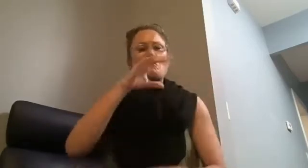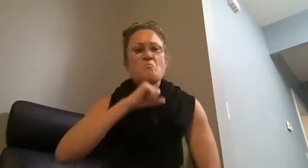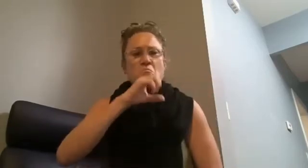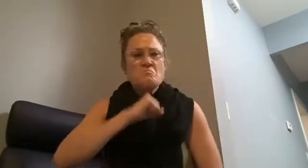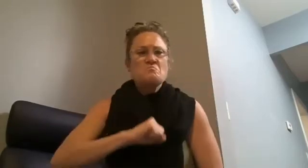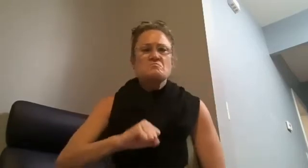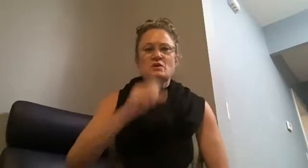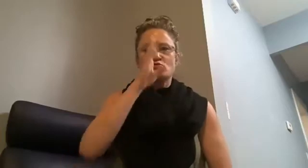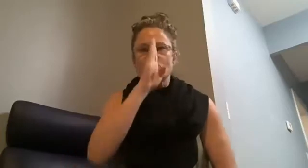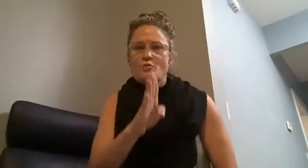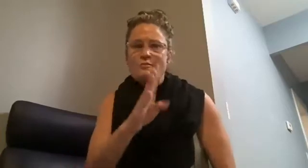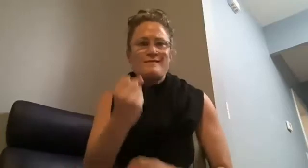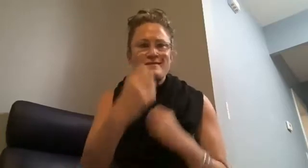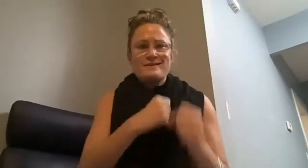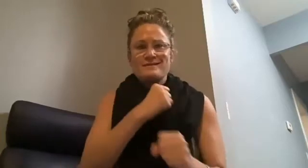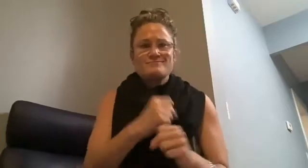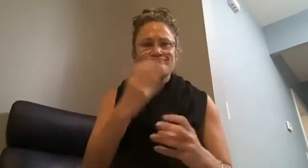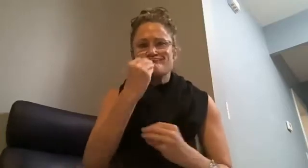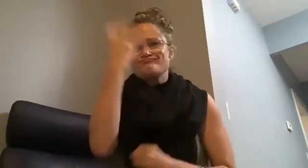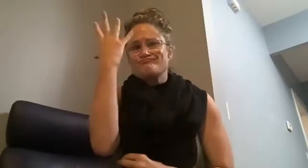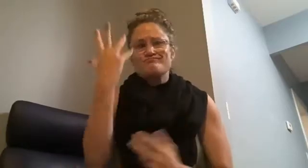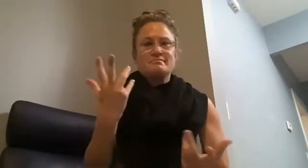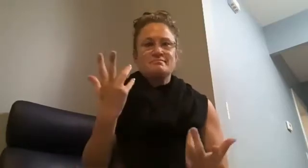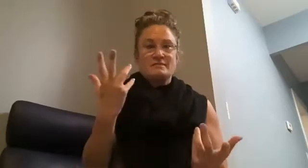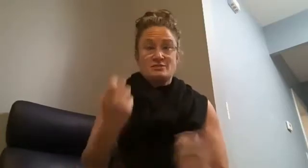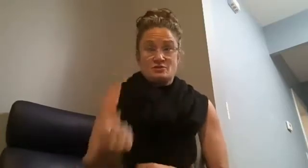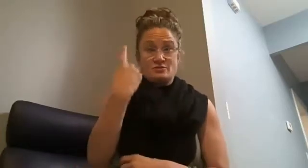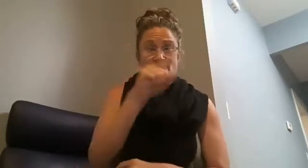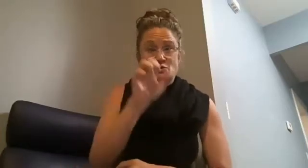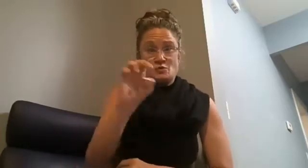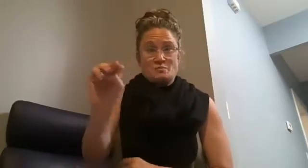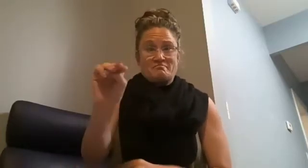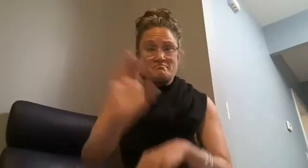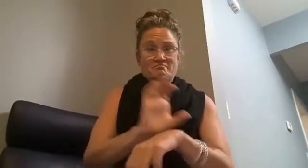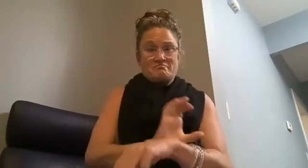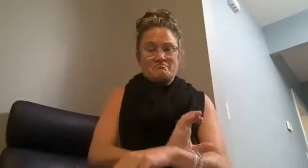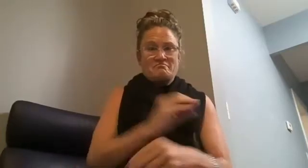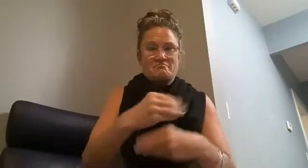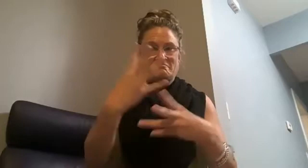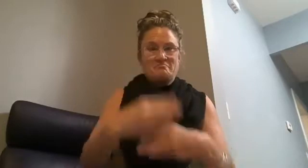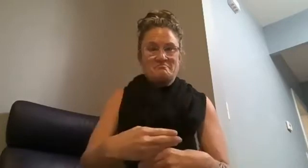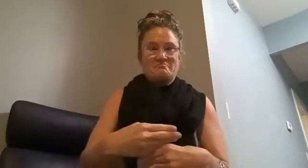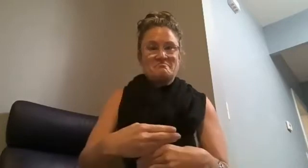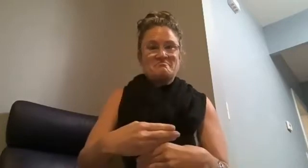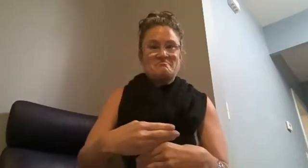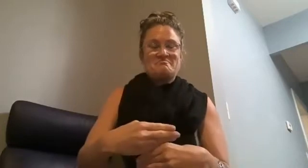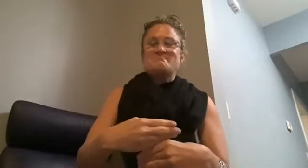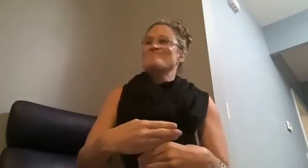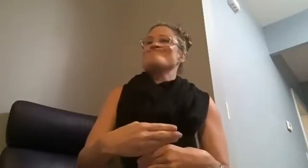only because they just happened to know how to download Zoom on a computer. And it's been crazy,